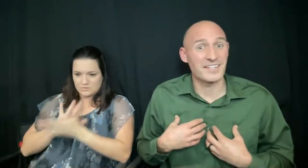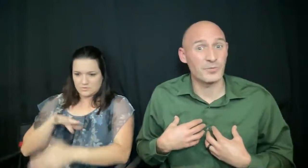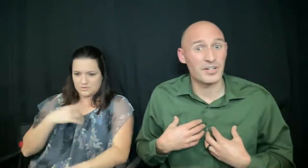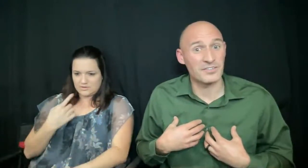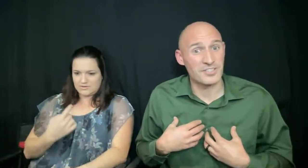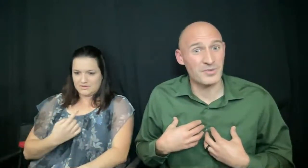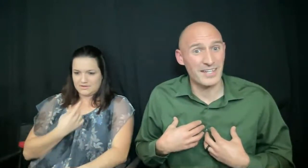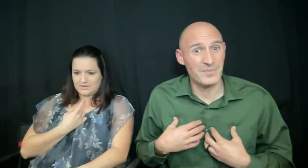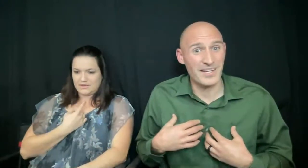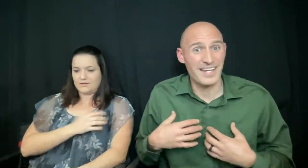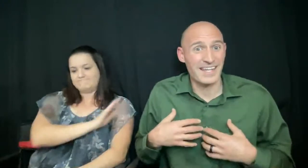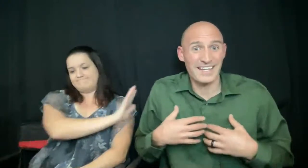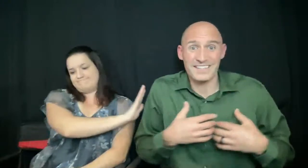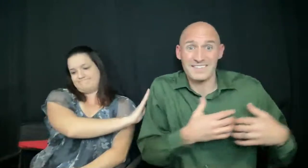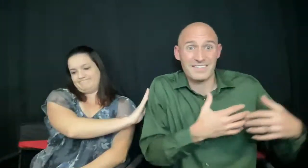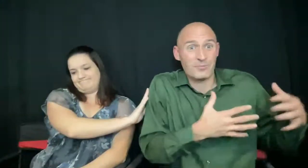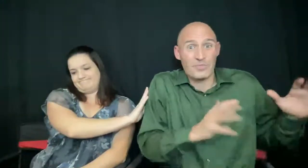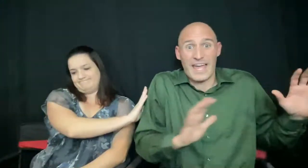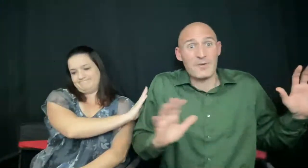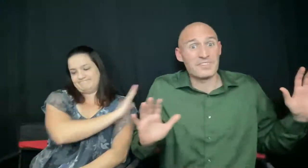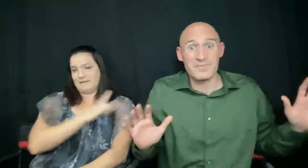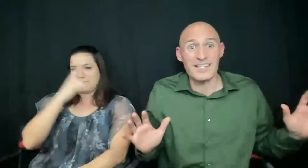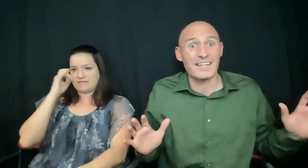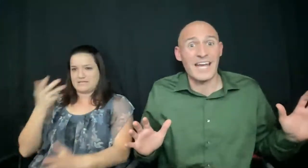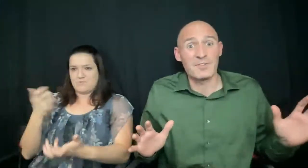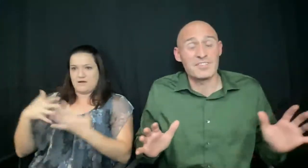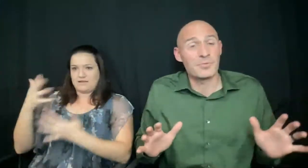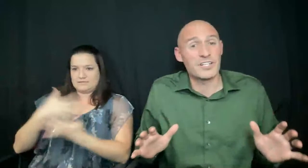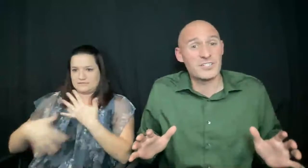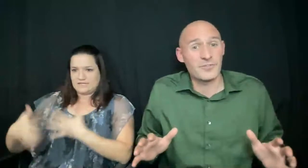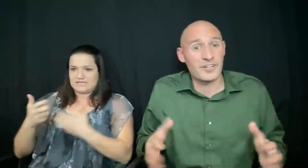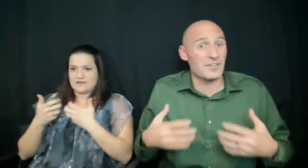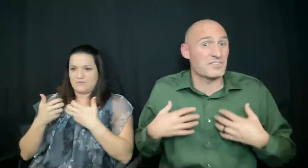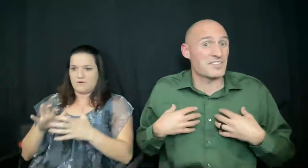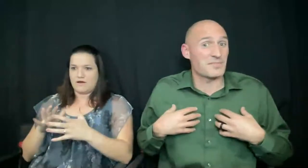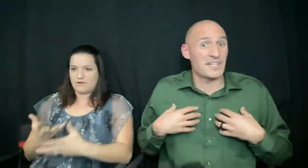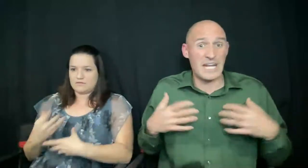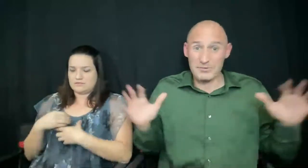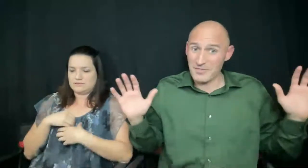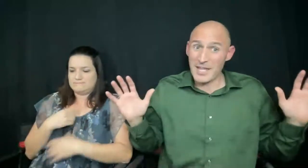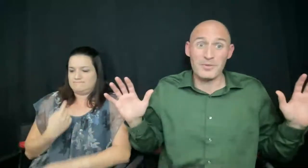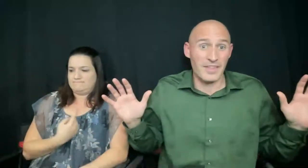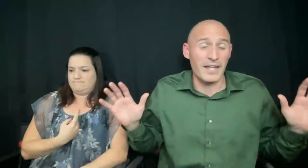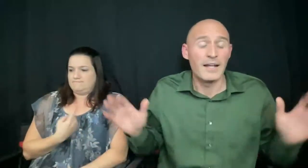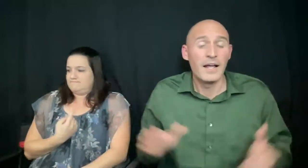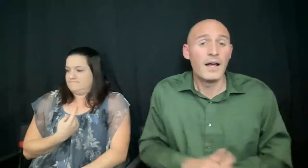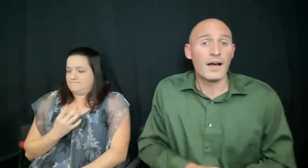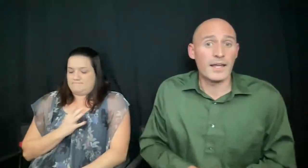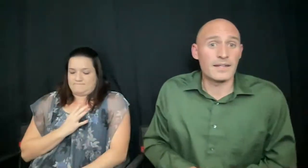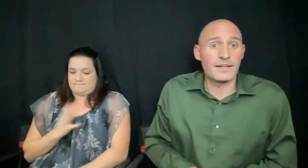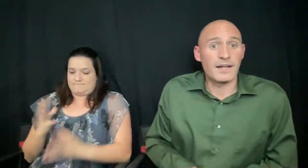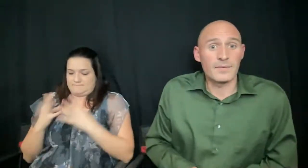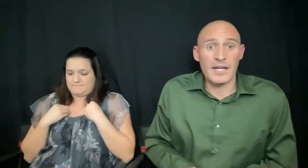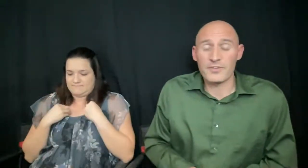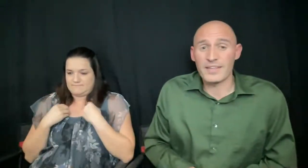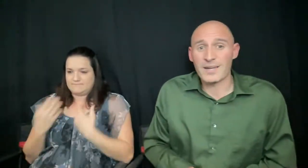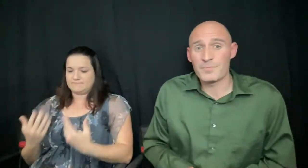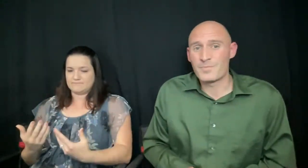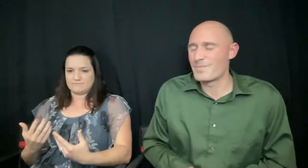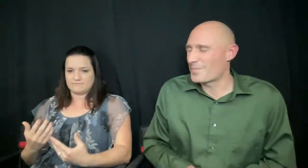want to associate with anybody. And that was me. I was super introverted and it was just me and I was fine with that. And I don't think I'm probably